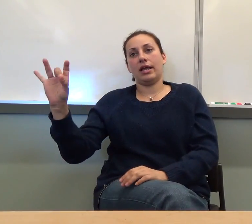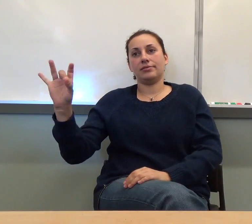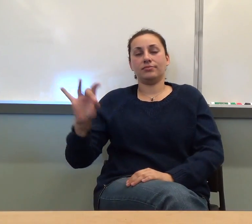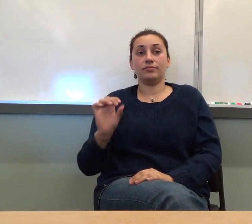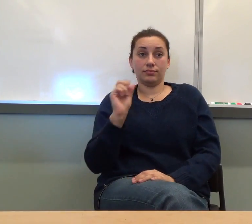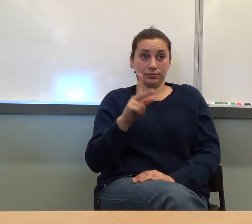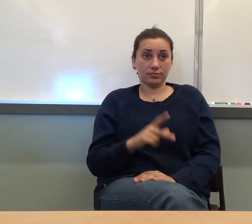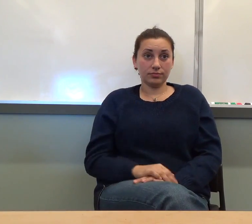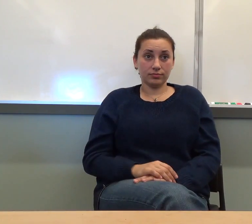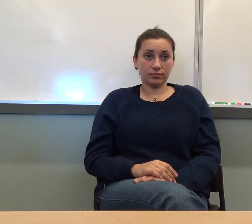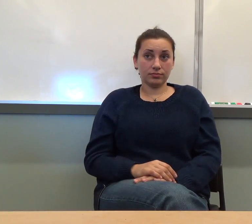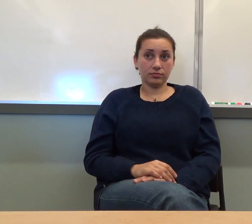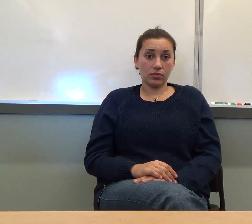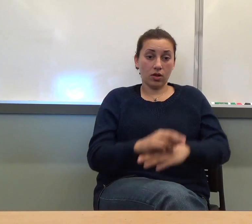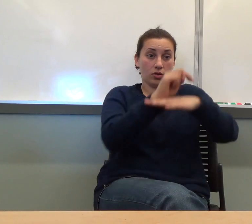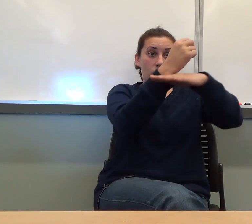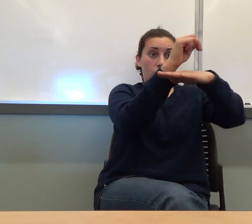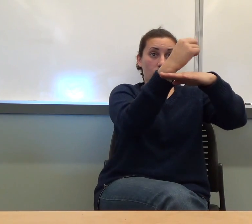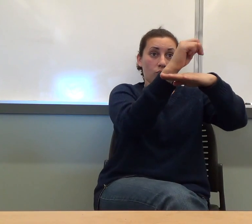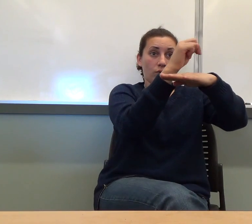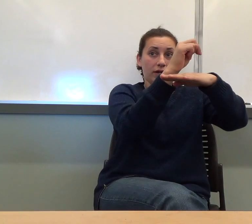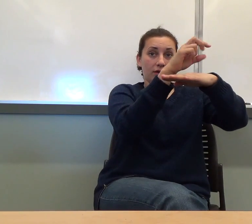we want increase in population.